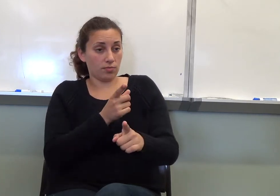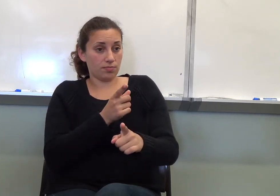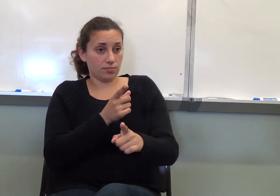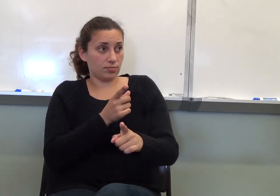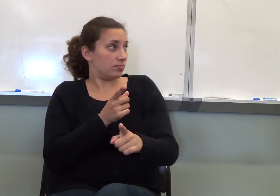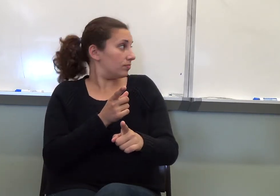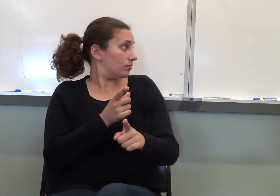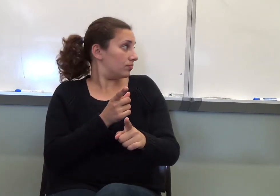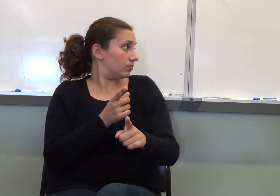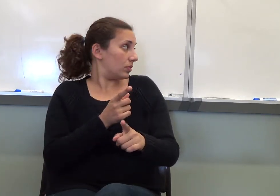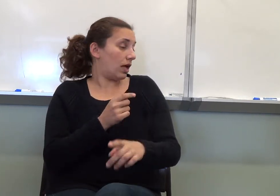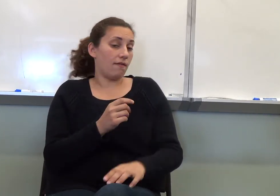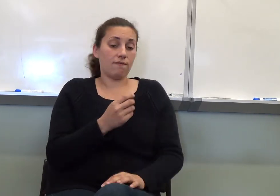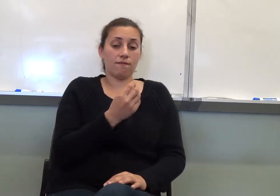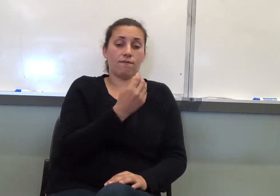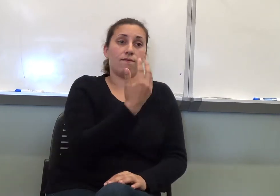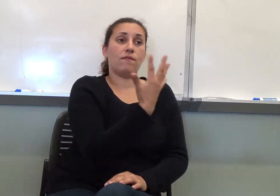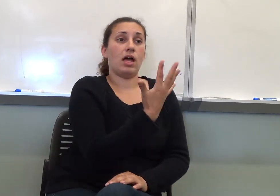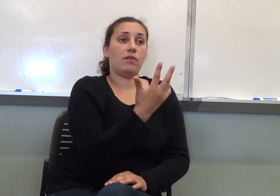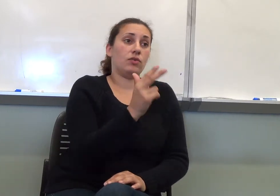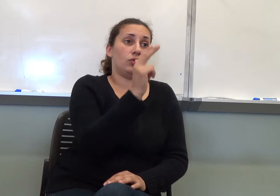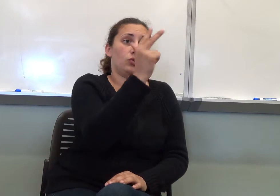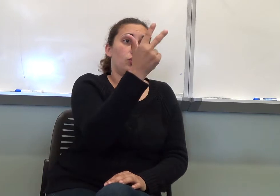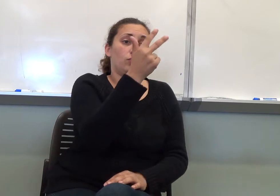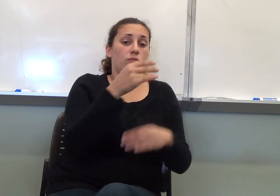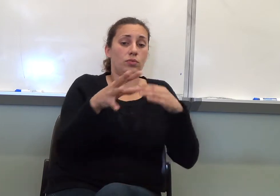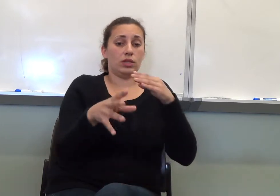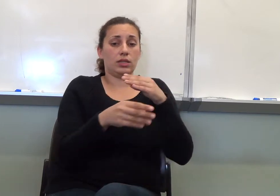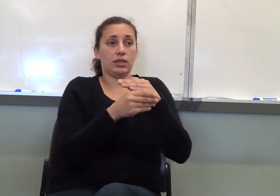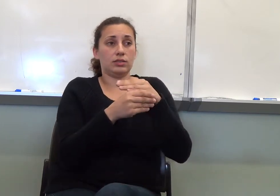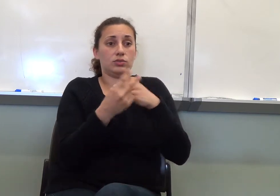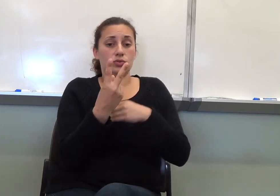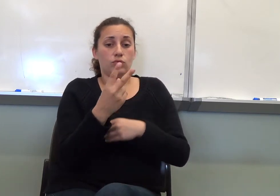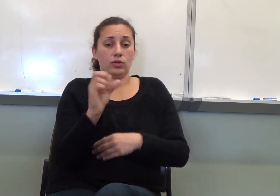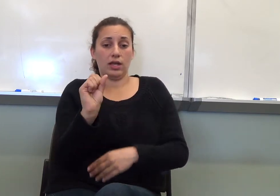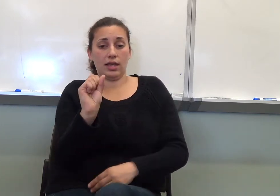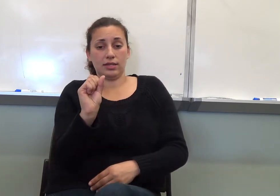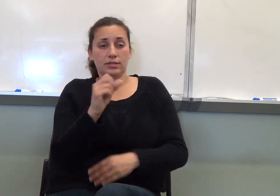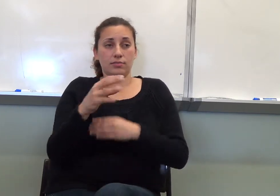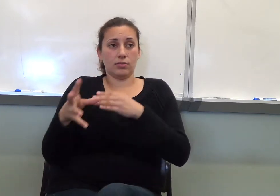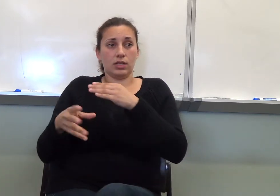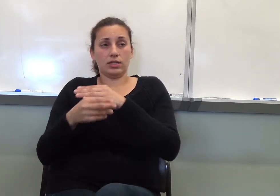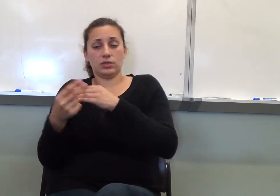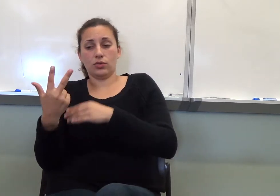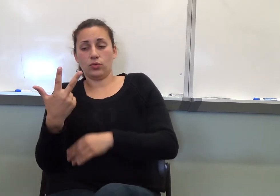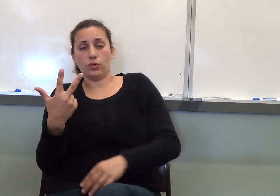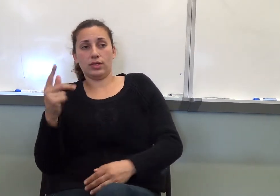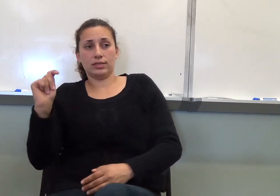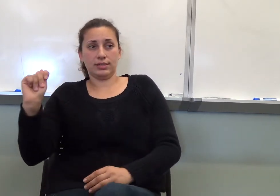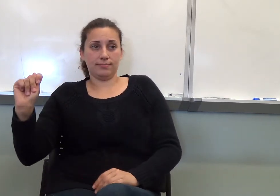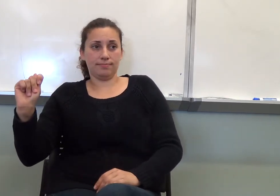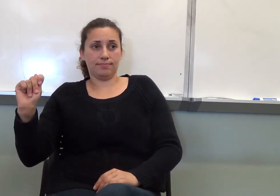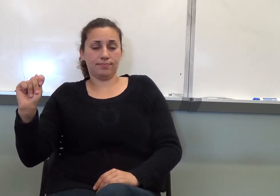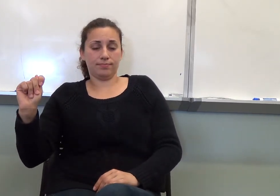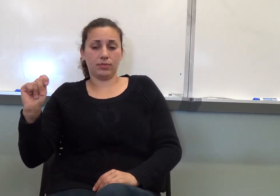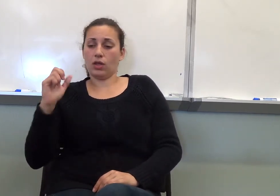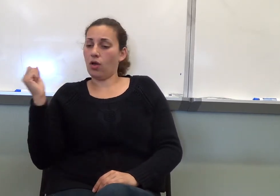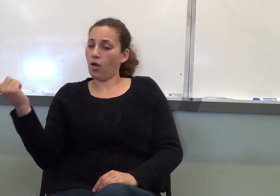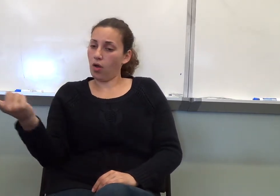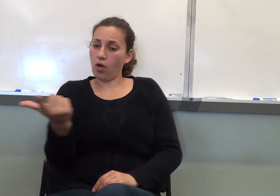5 cubed plus 2s plus 3t. That's it. Change them all to plus. That's all